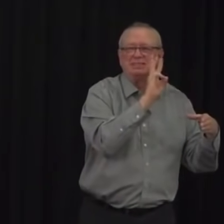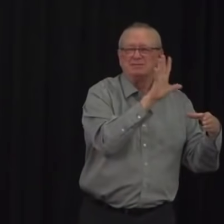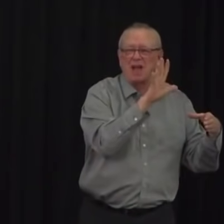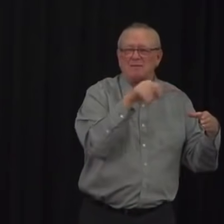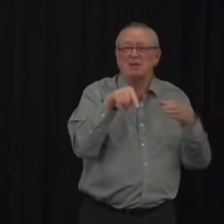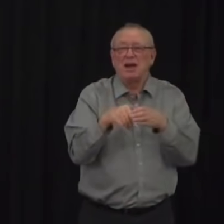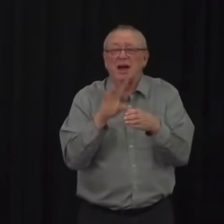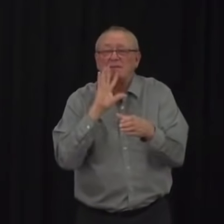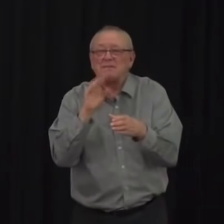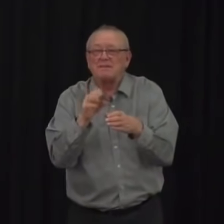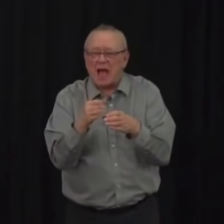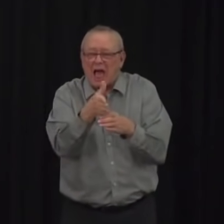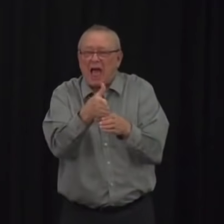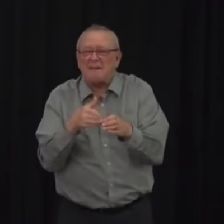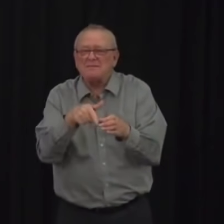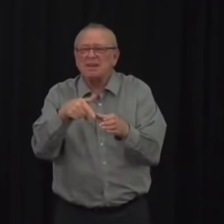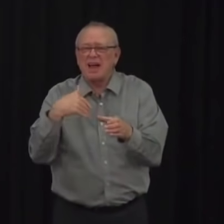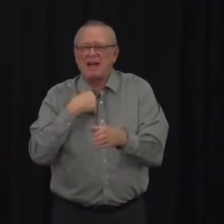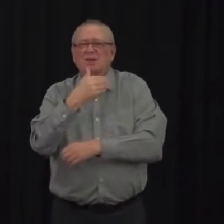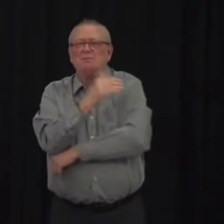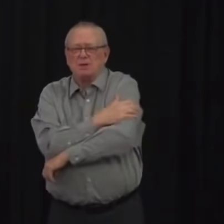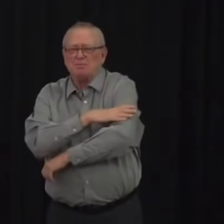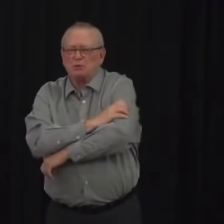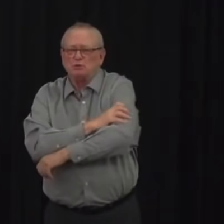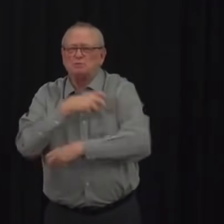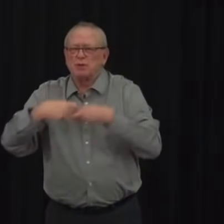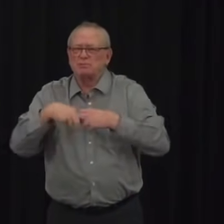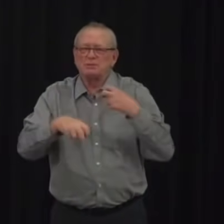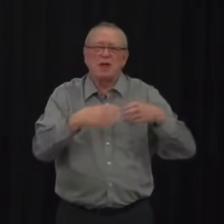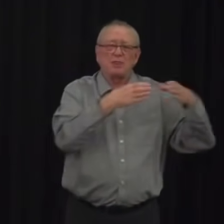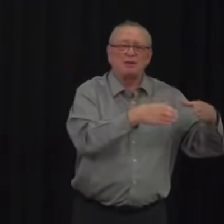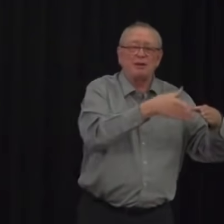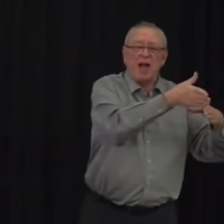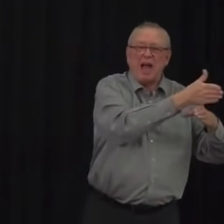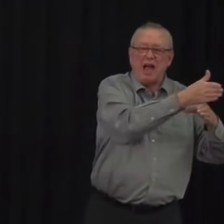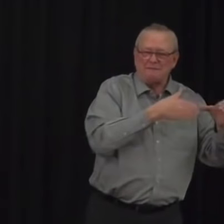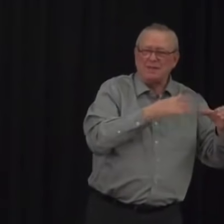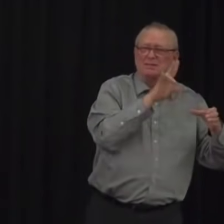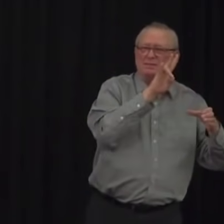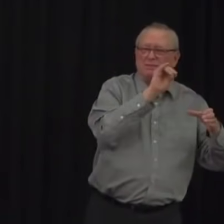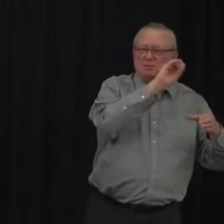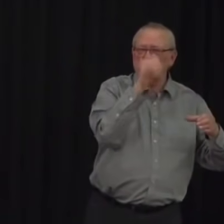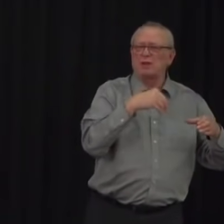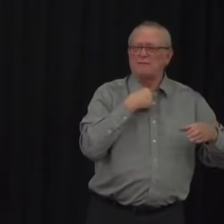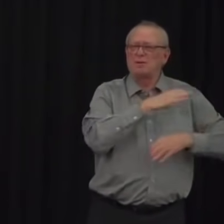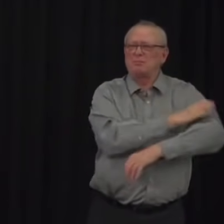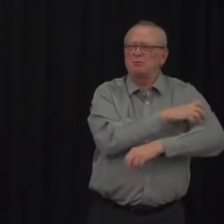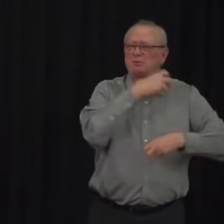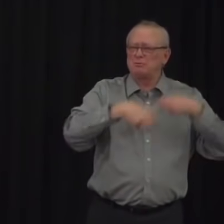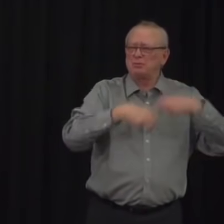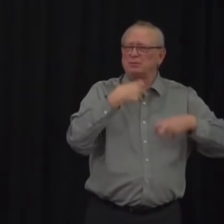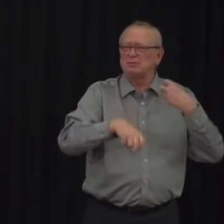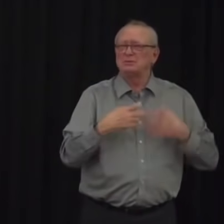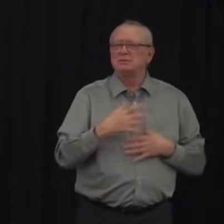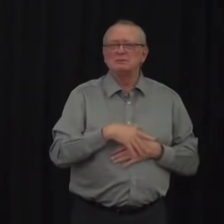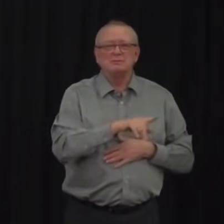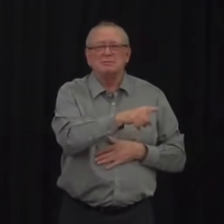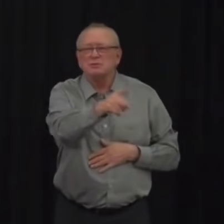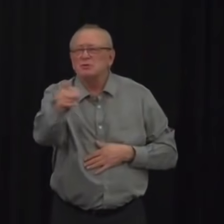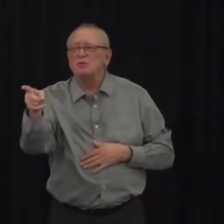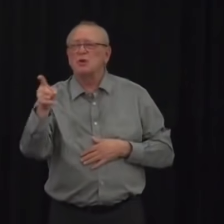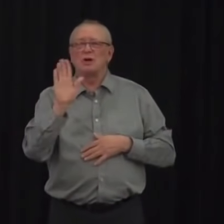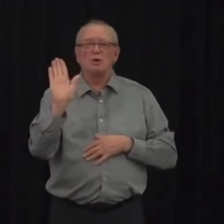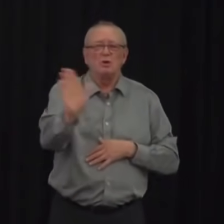sentence. Most Albertans will have a family member or friend with these conditions. We must remember that our actions